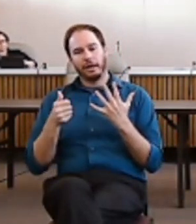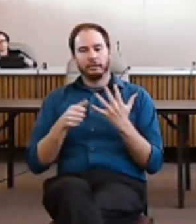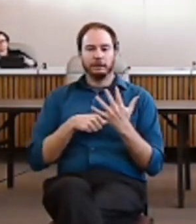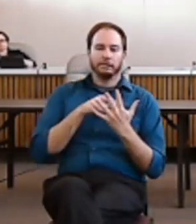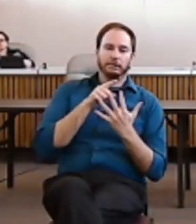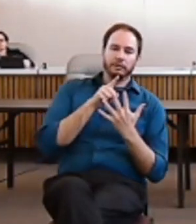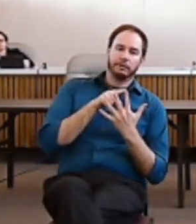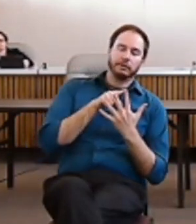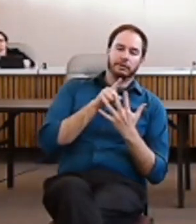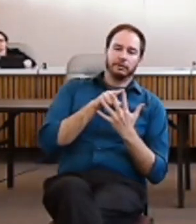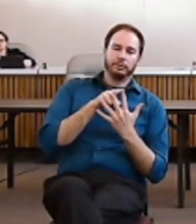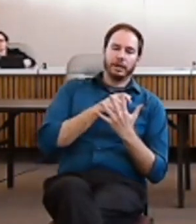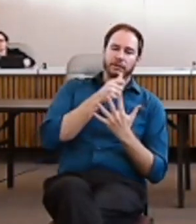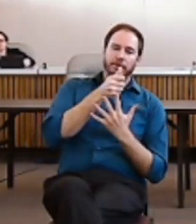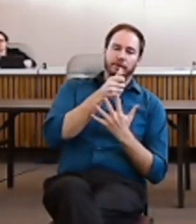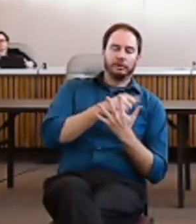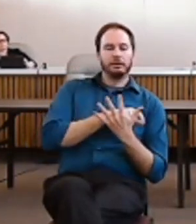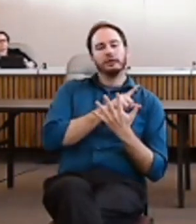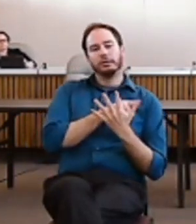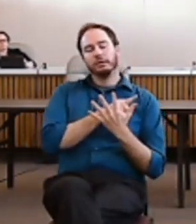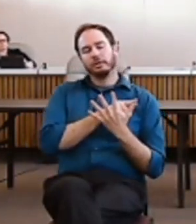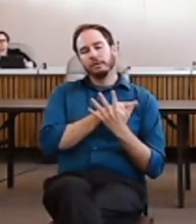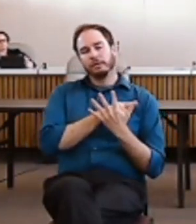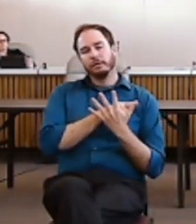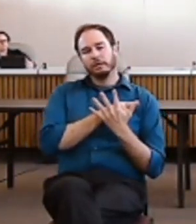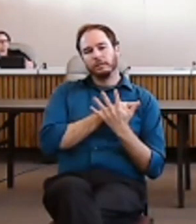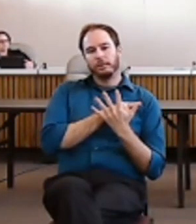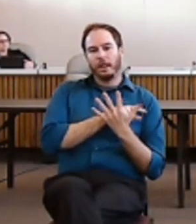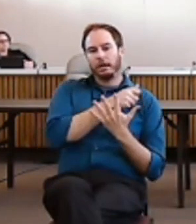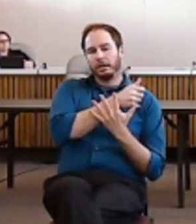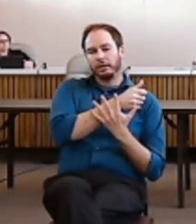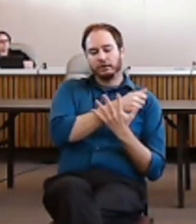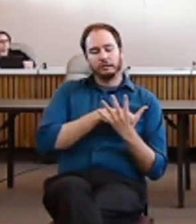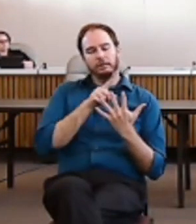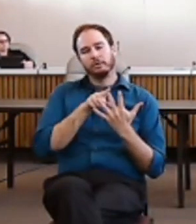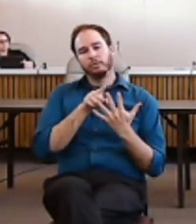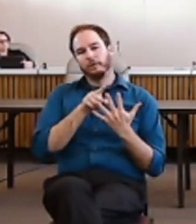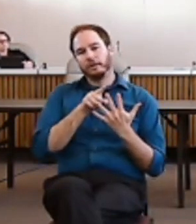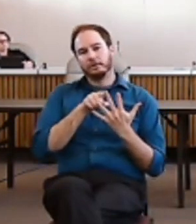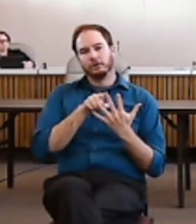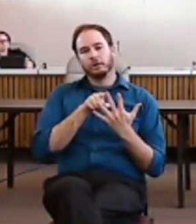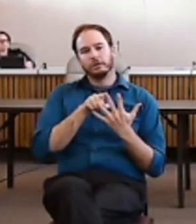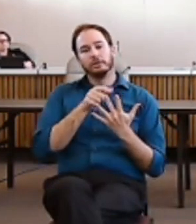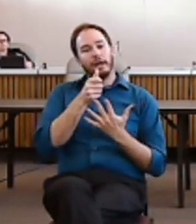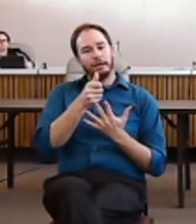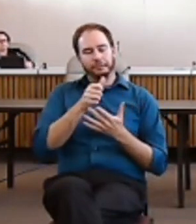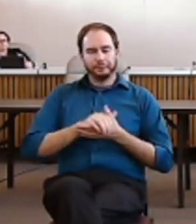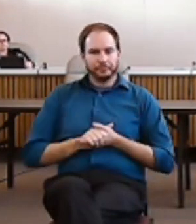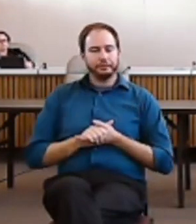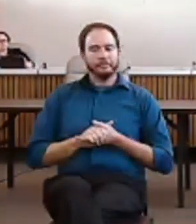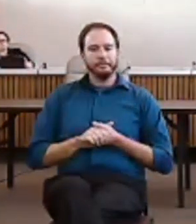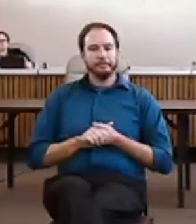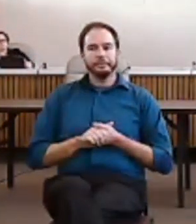Aye. Councilmember Page, Aye. Councilmember Belanca, Aye. Supervisor Schultz. Aye.